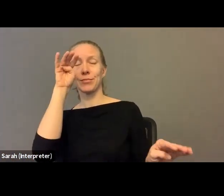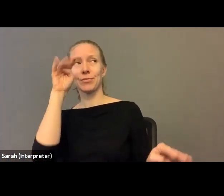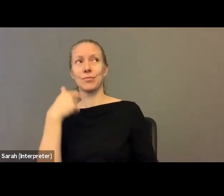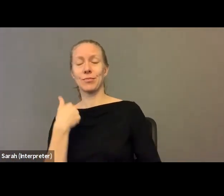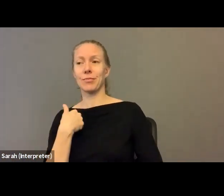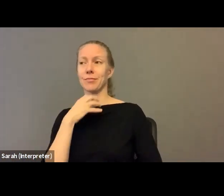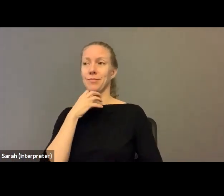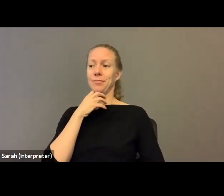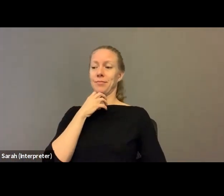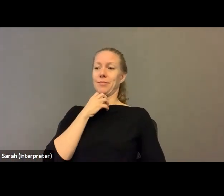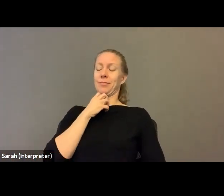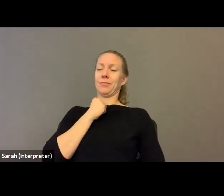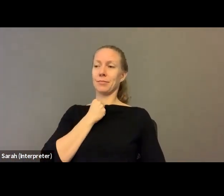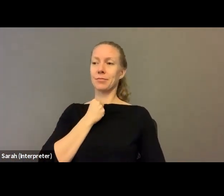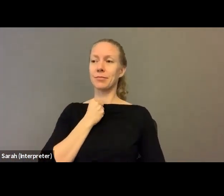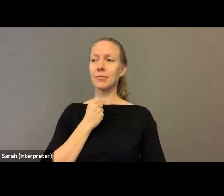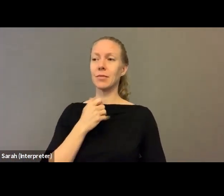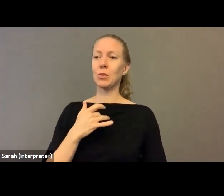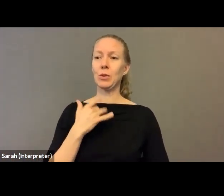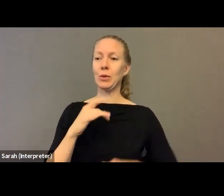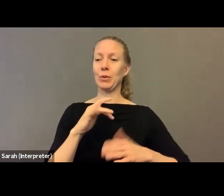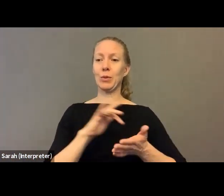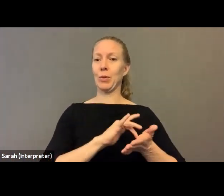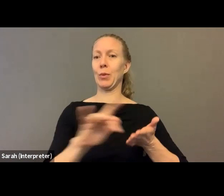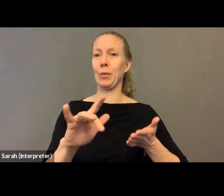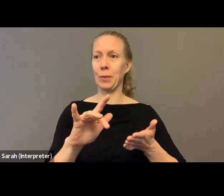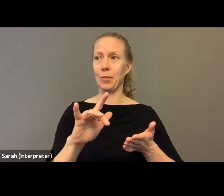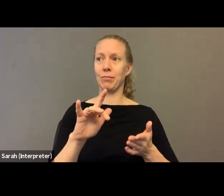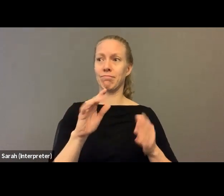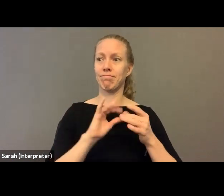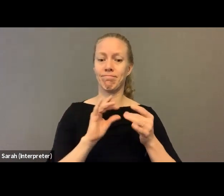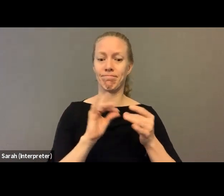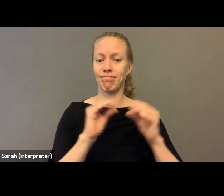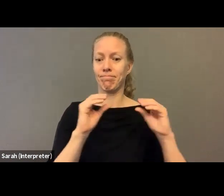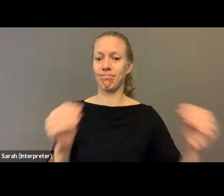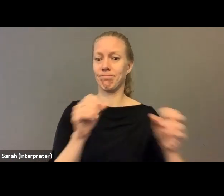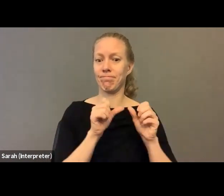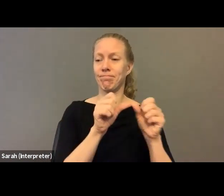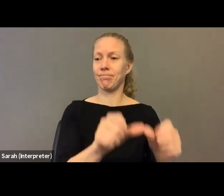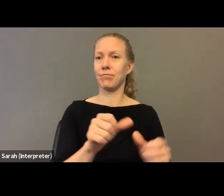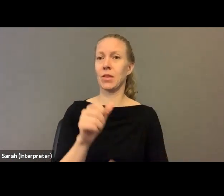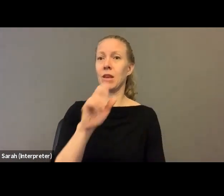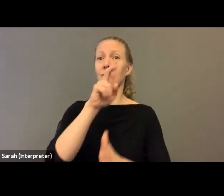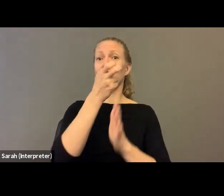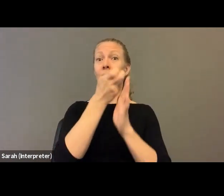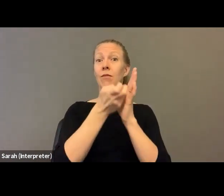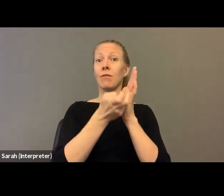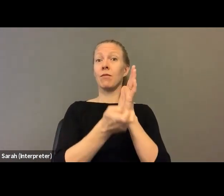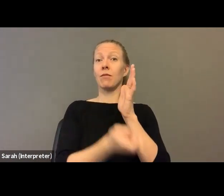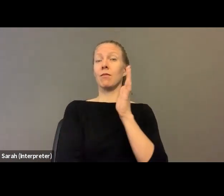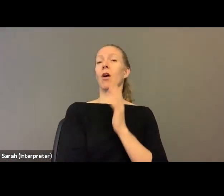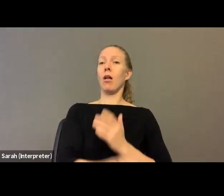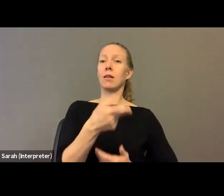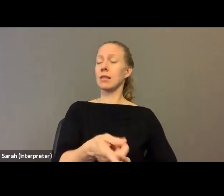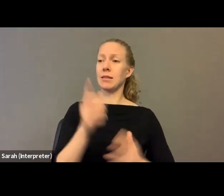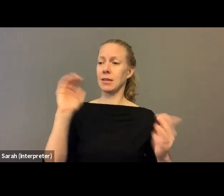fall blank for what feels like a block. Falling is a metaphor for my life. Unsettled,